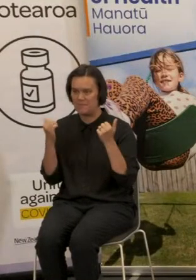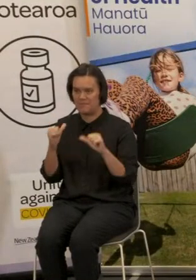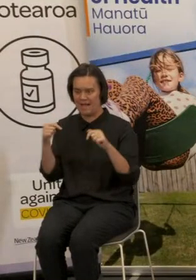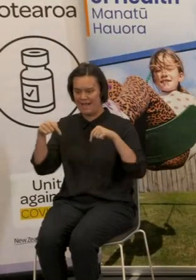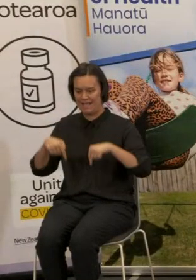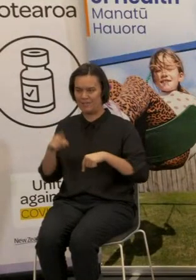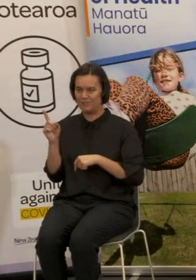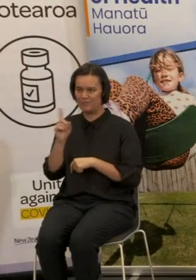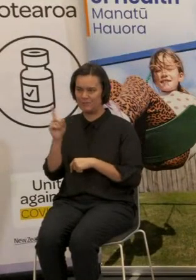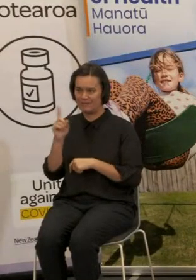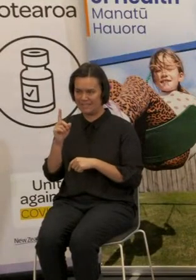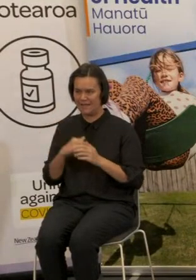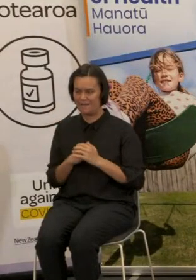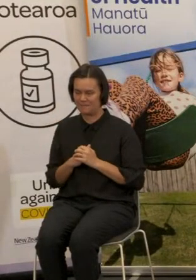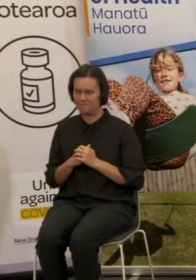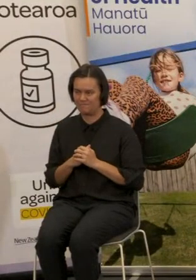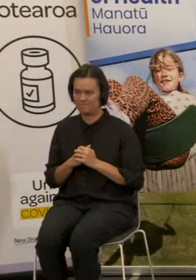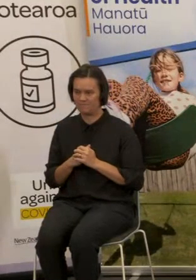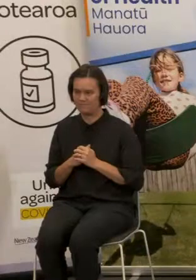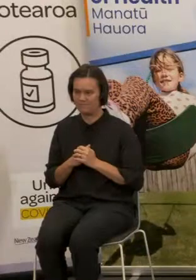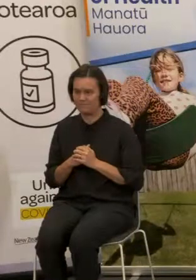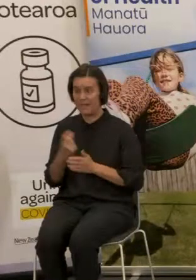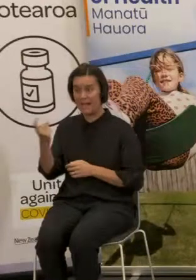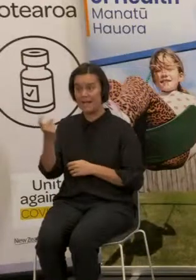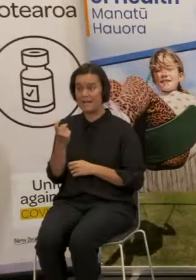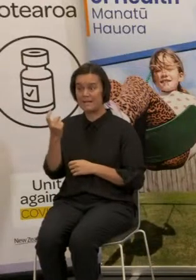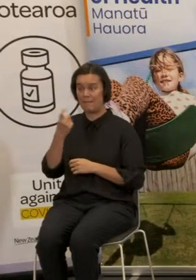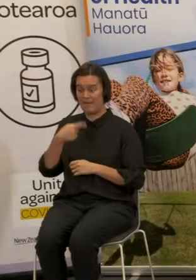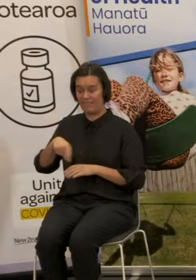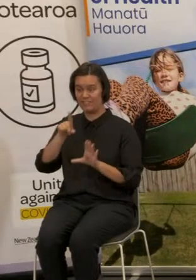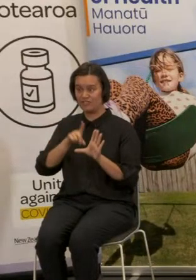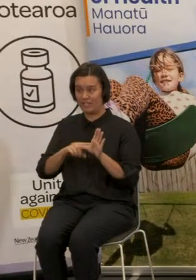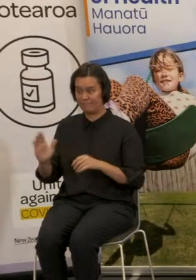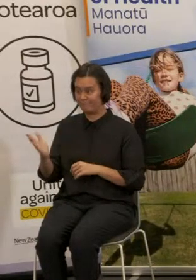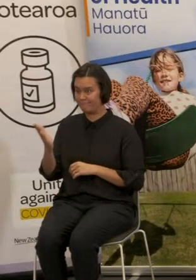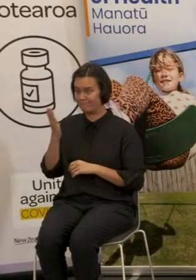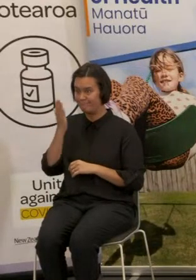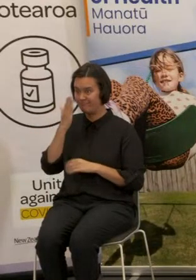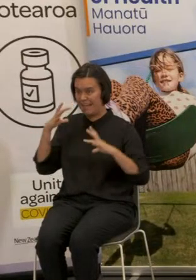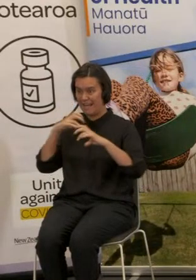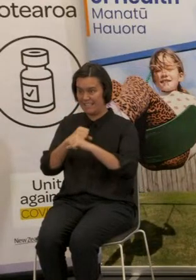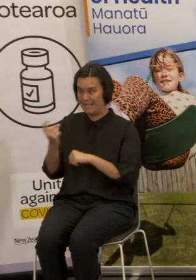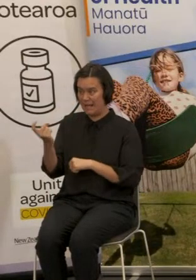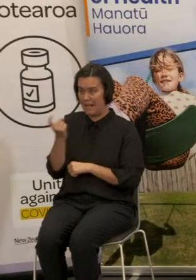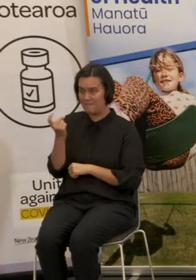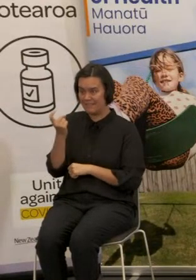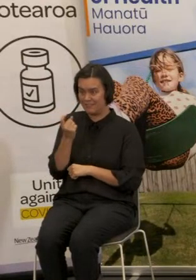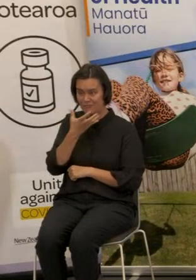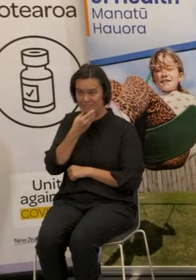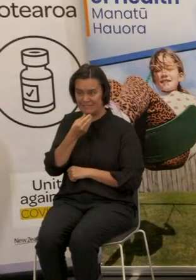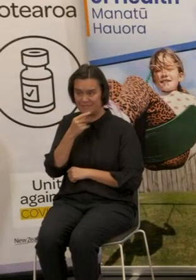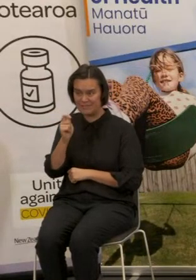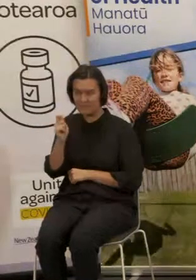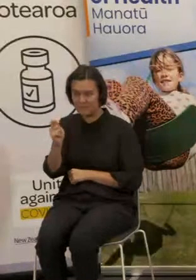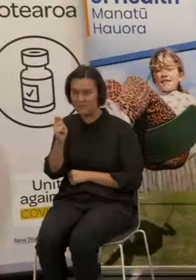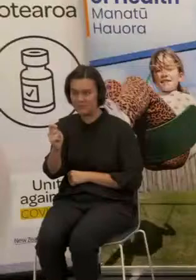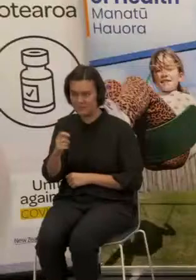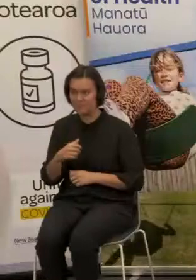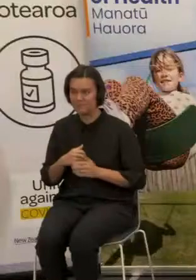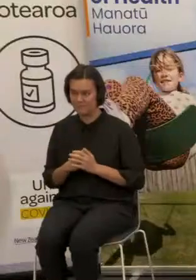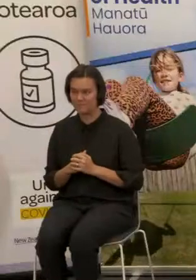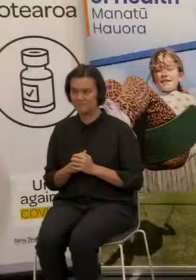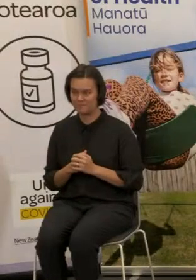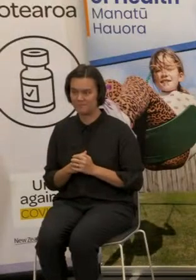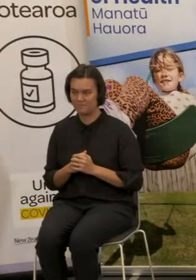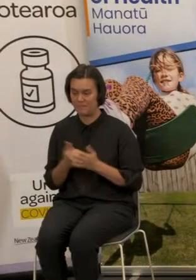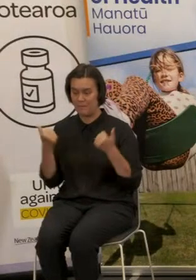about. So we're in the countdown now to the end of 2021, in particular, I guess, to Christmas. We've now got we've hit